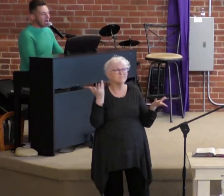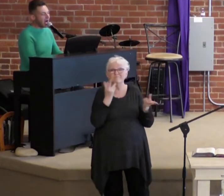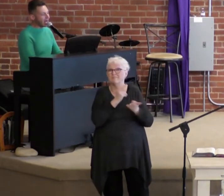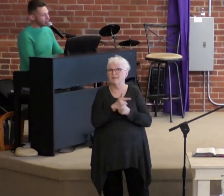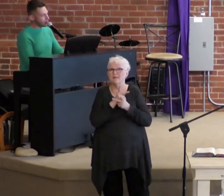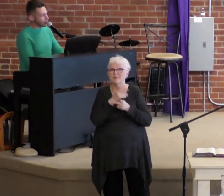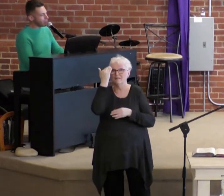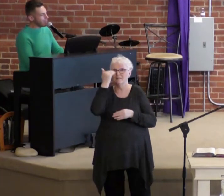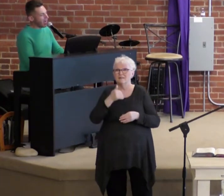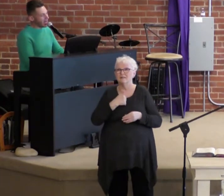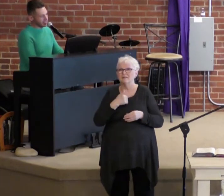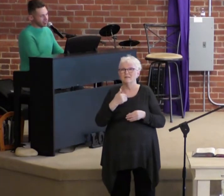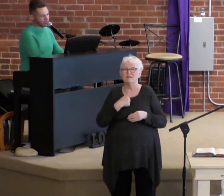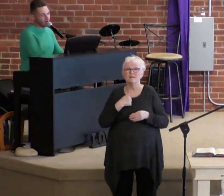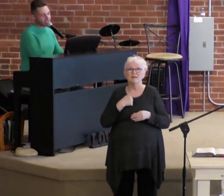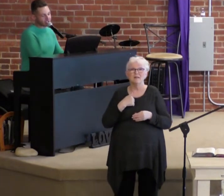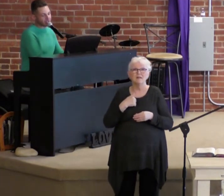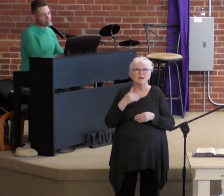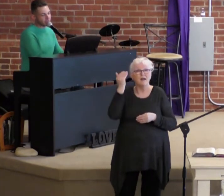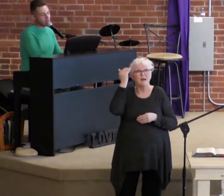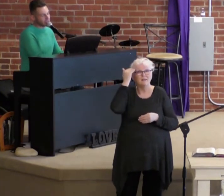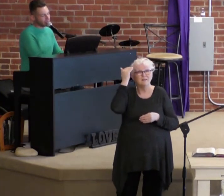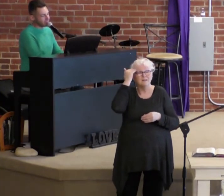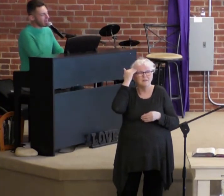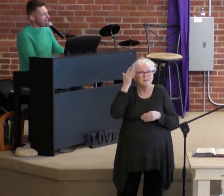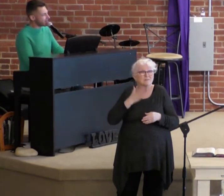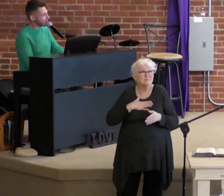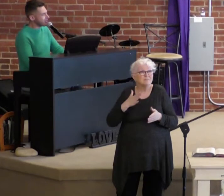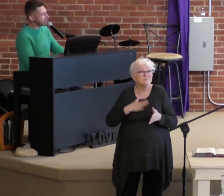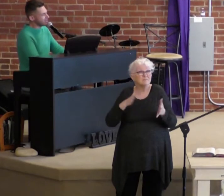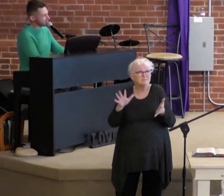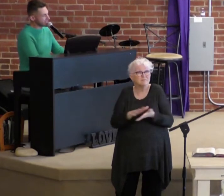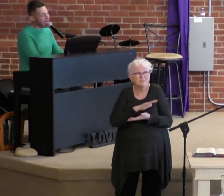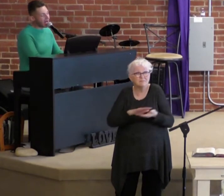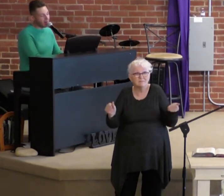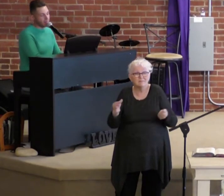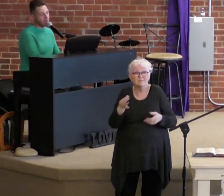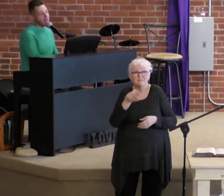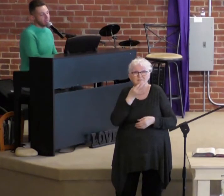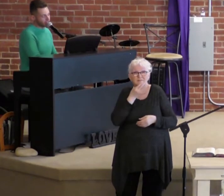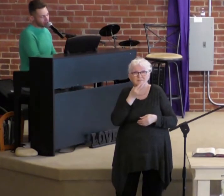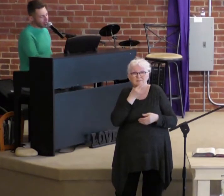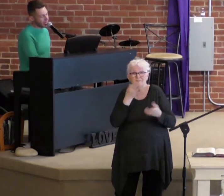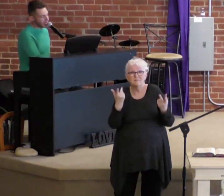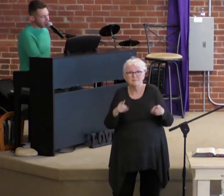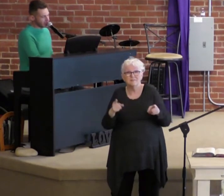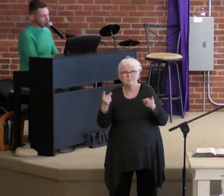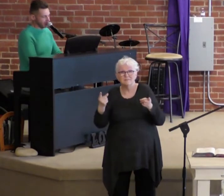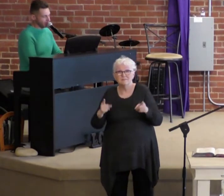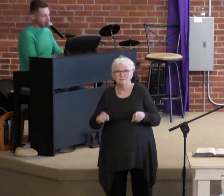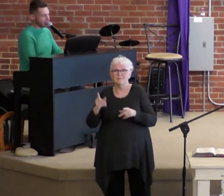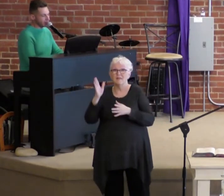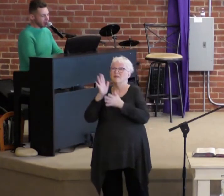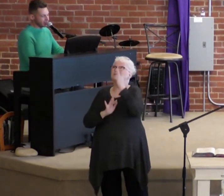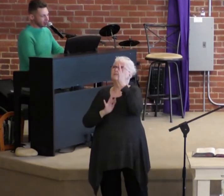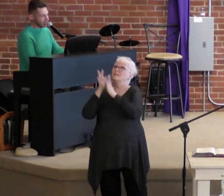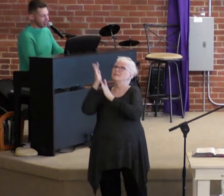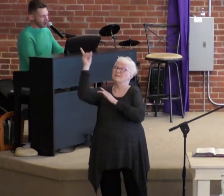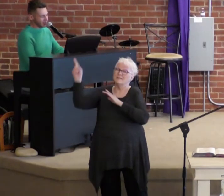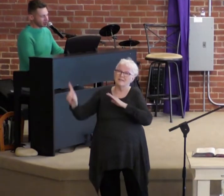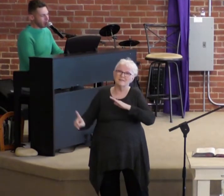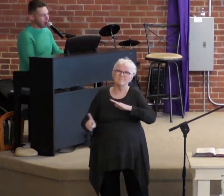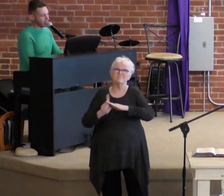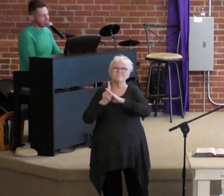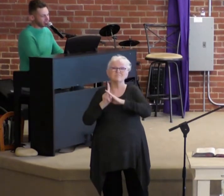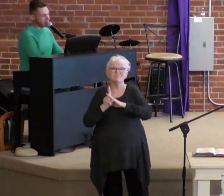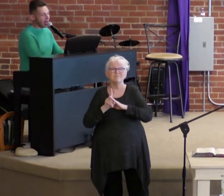lost? I knew my destruction was a matter of time, but Jesus appeared,